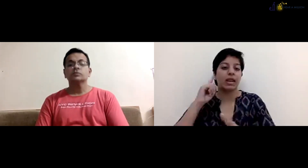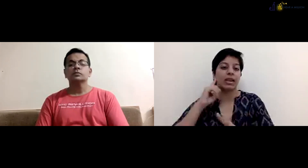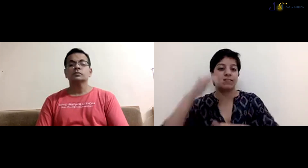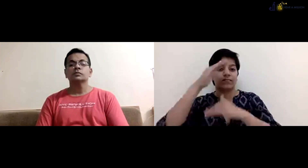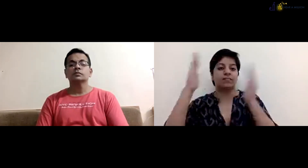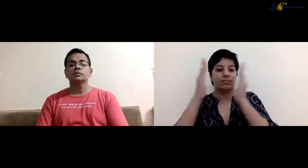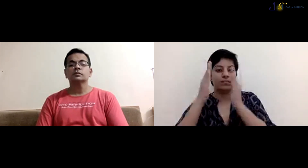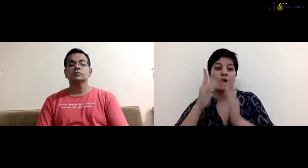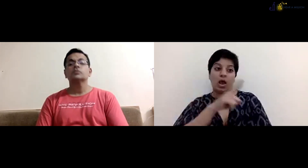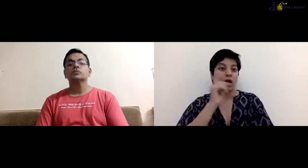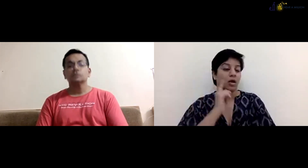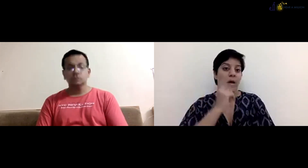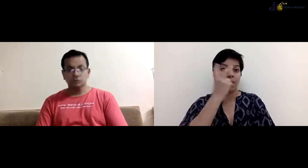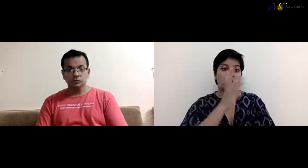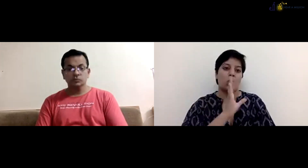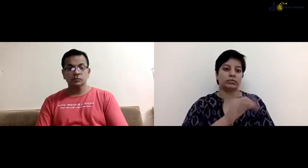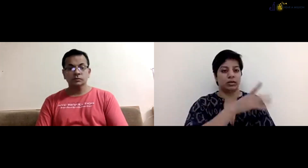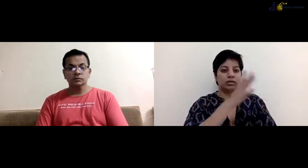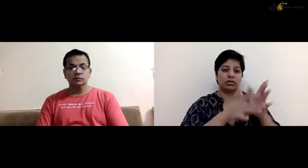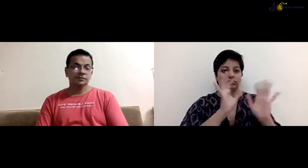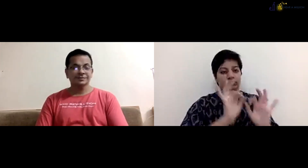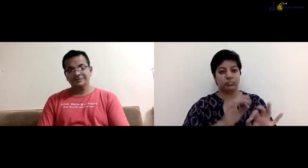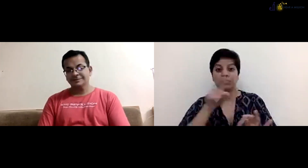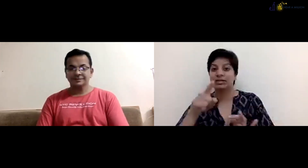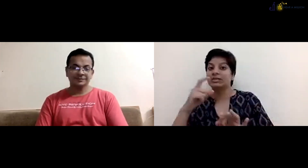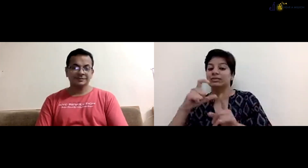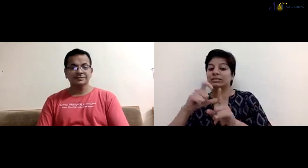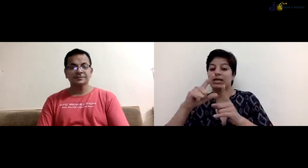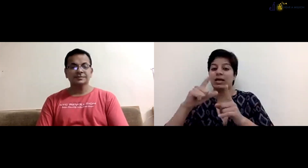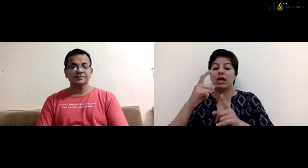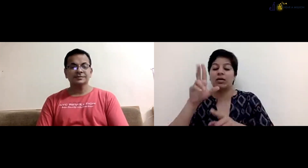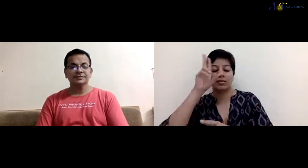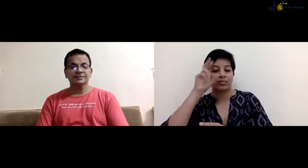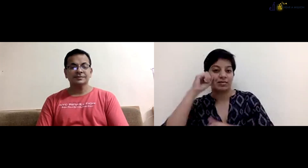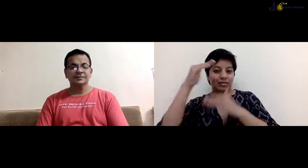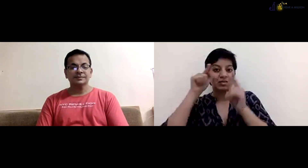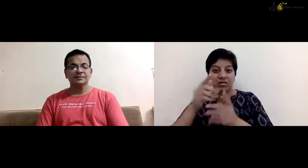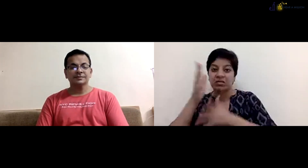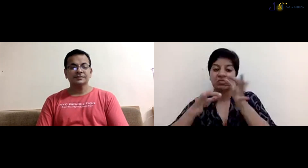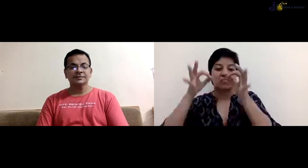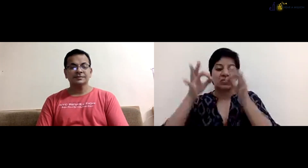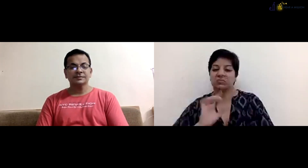there deaf blind people, we have the deaf people with Usher syndrome as well. But with the